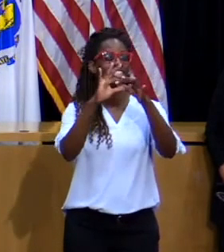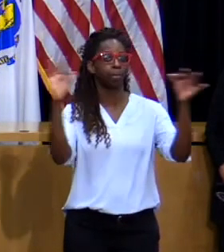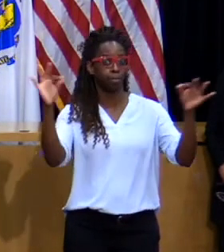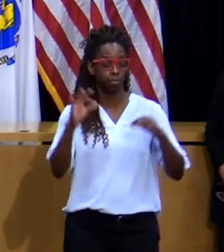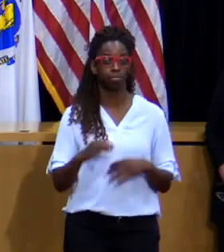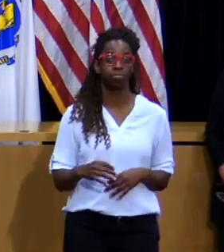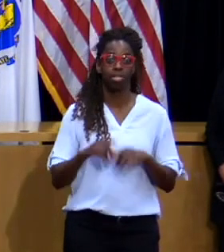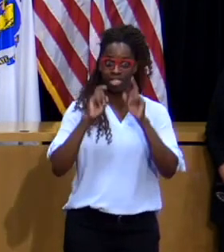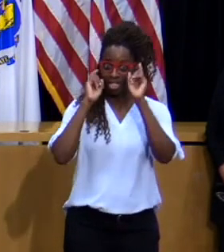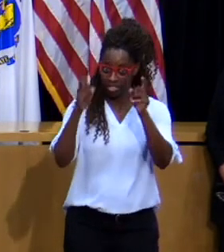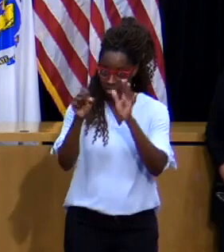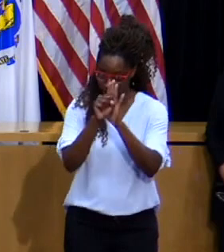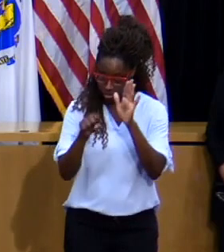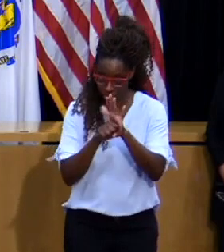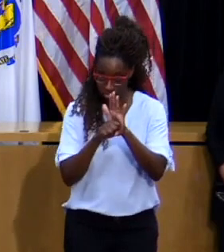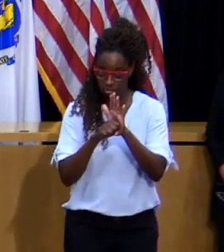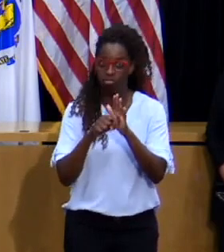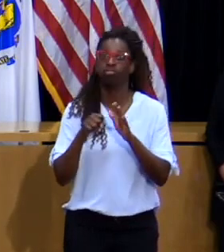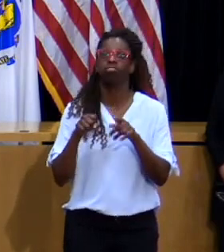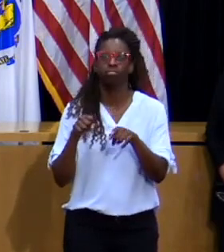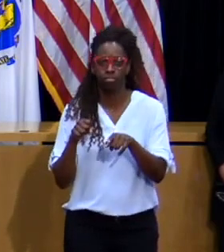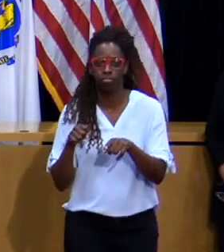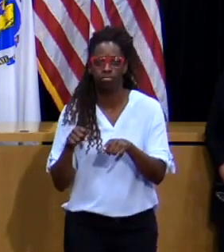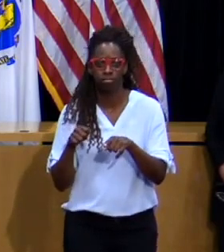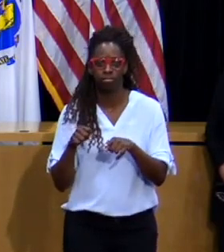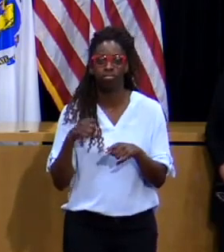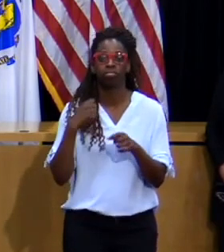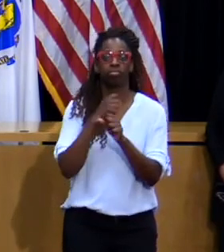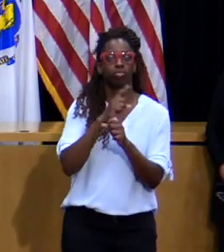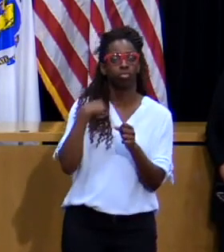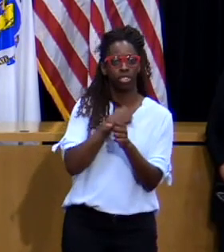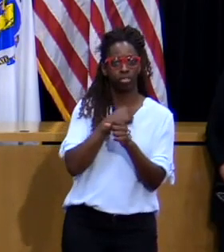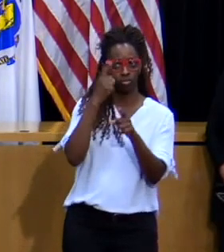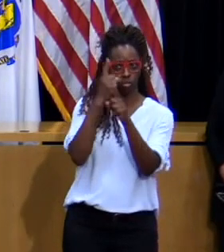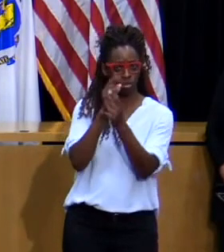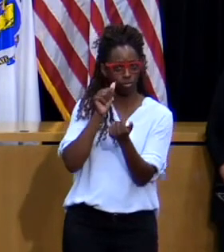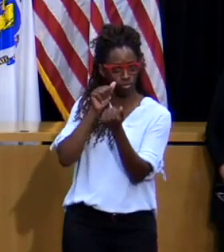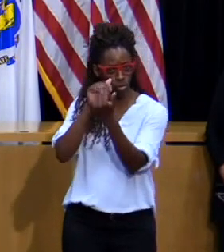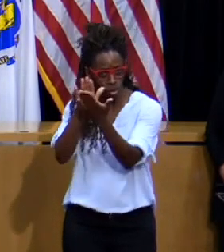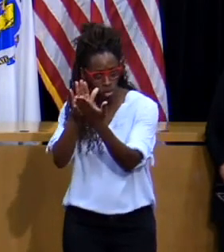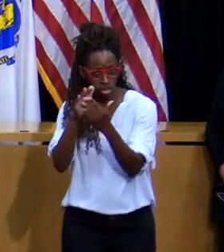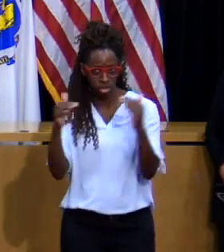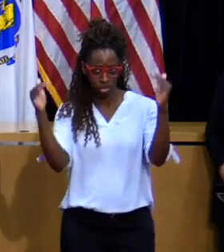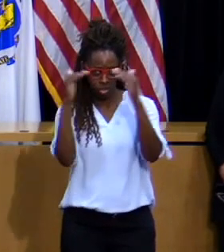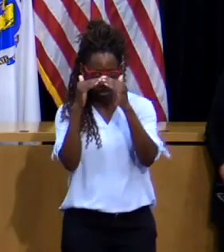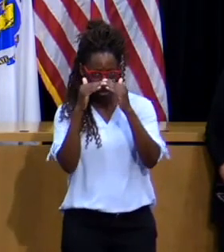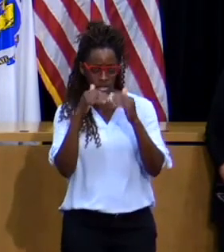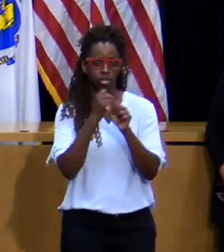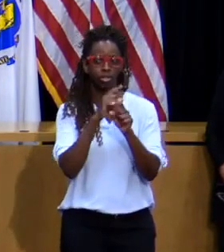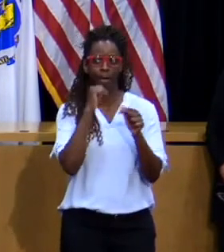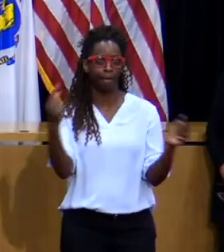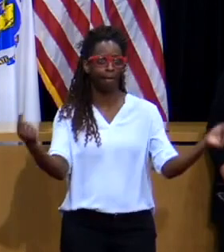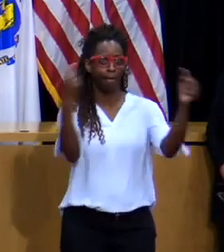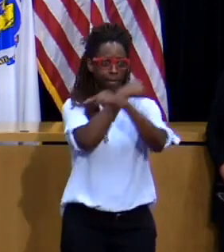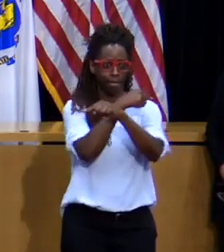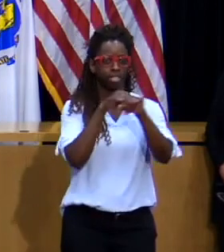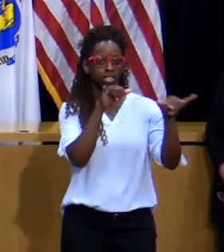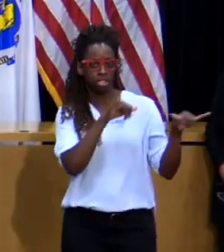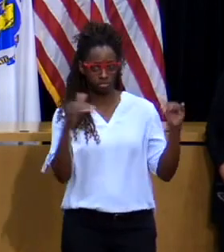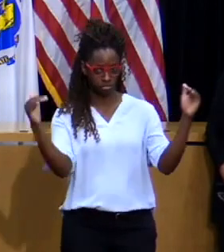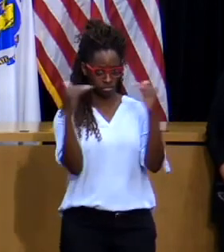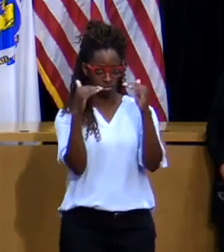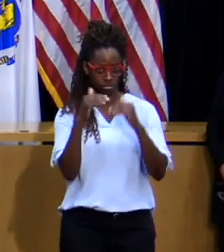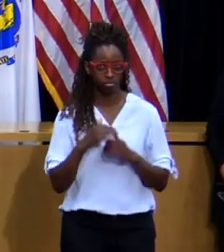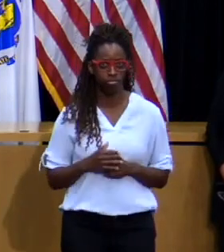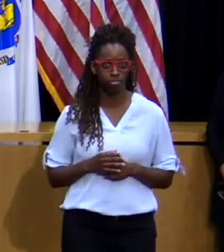address disproportionality. So 20% to the communities in sort of that third phase as we're